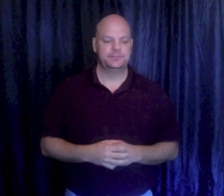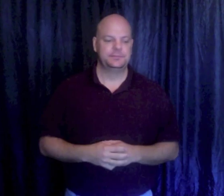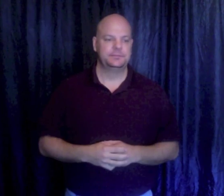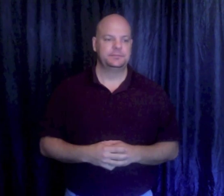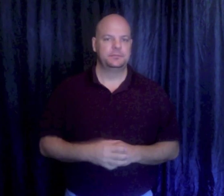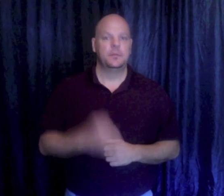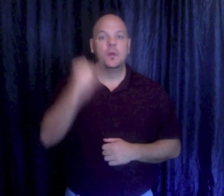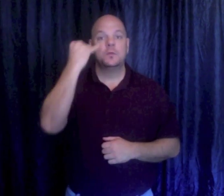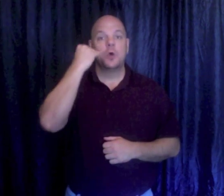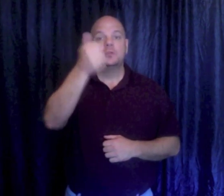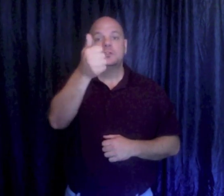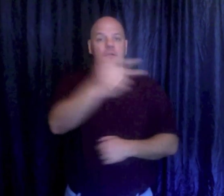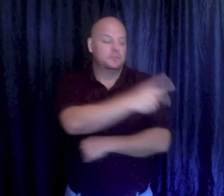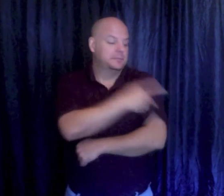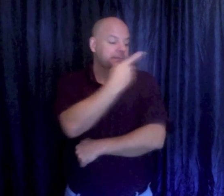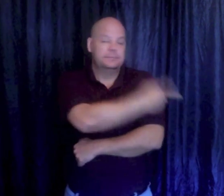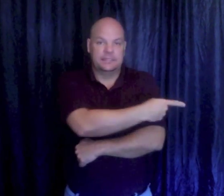office. You've gone through,